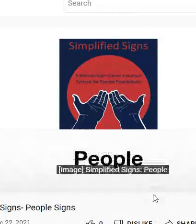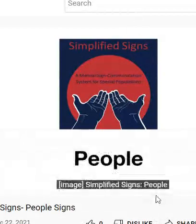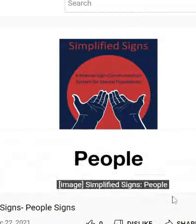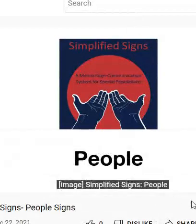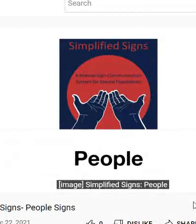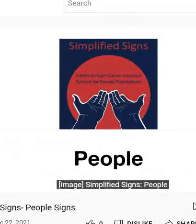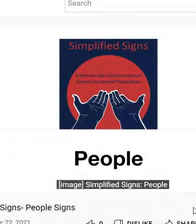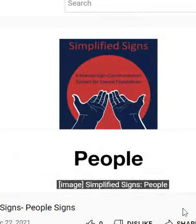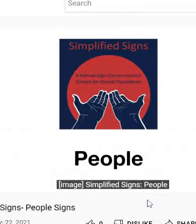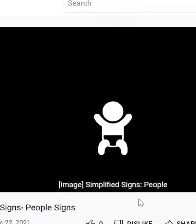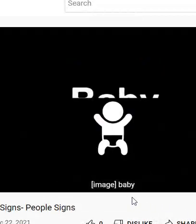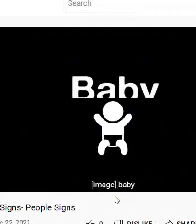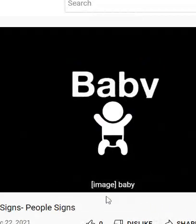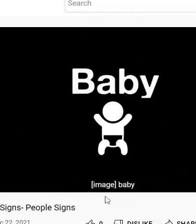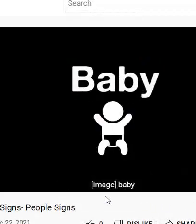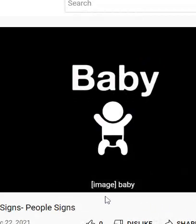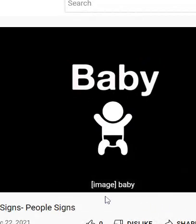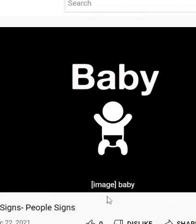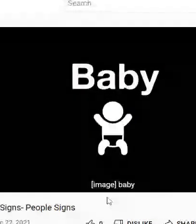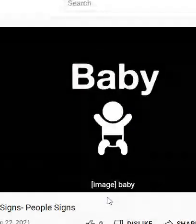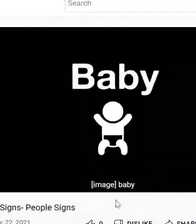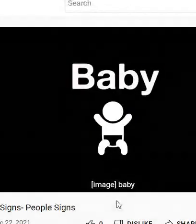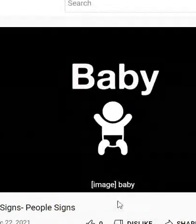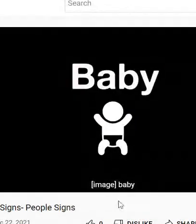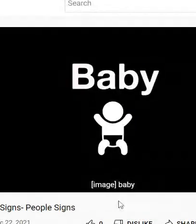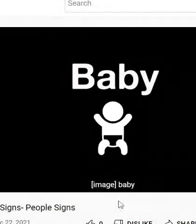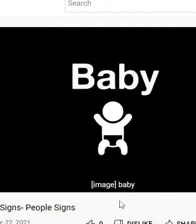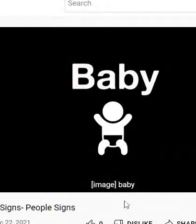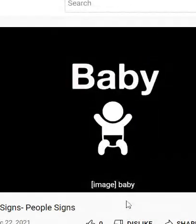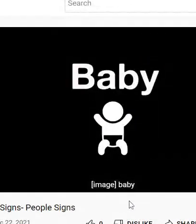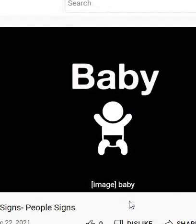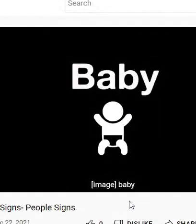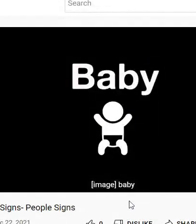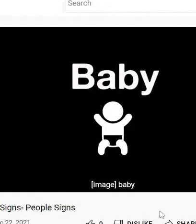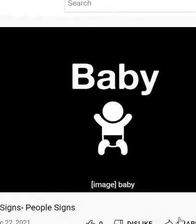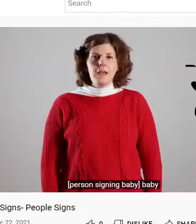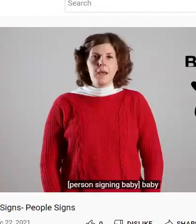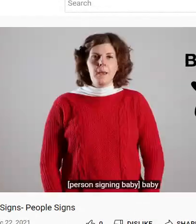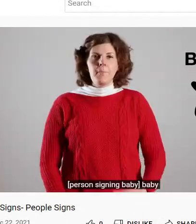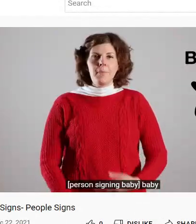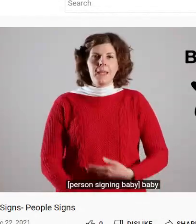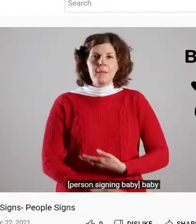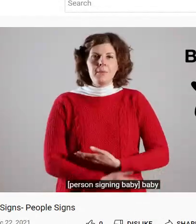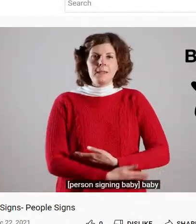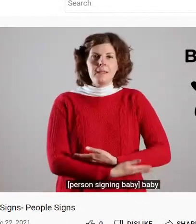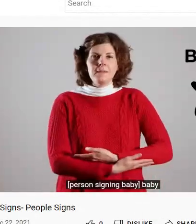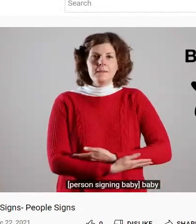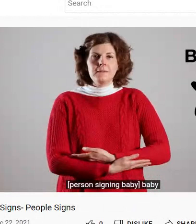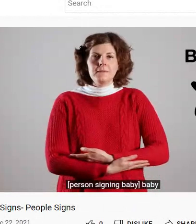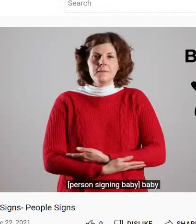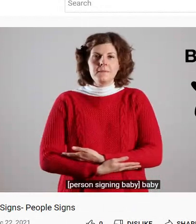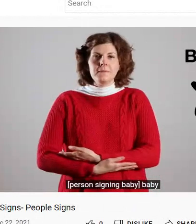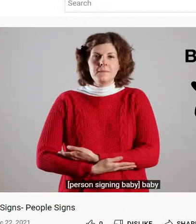Okay, and you're going to recognize Hillary here doing some of the signs for us.